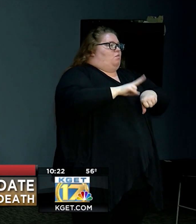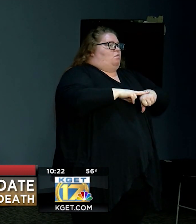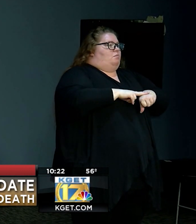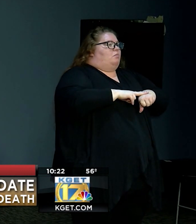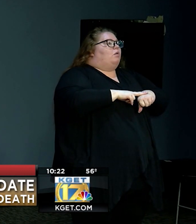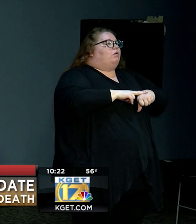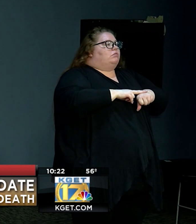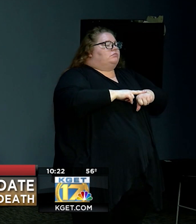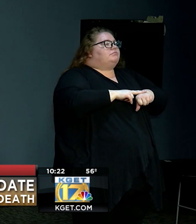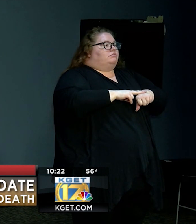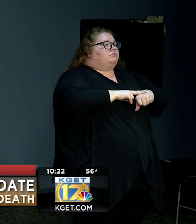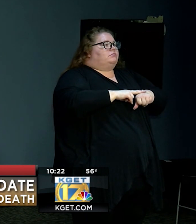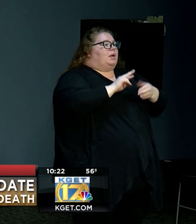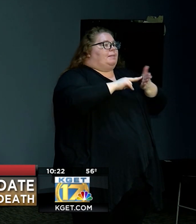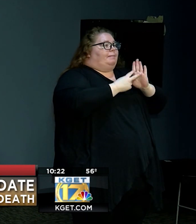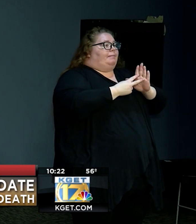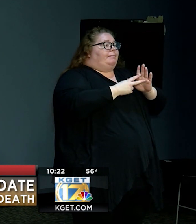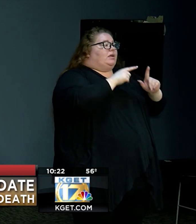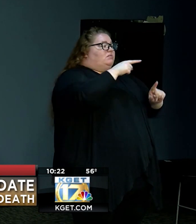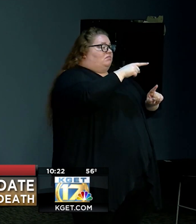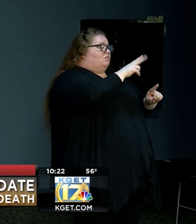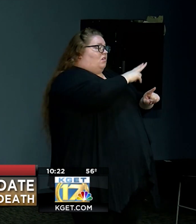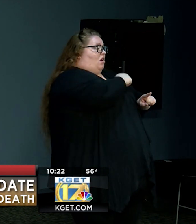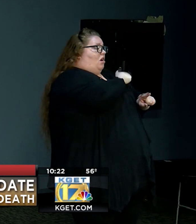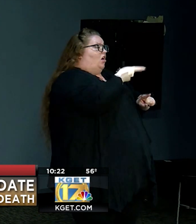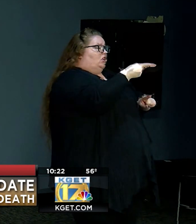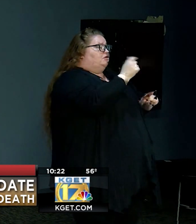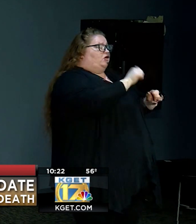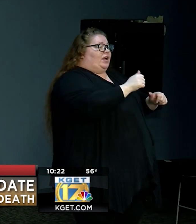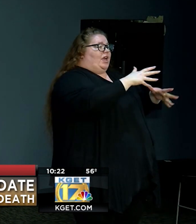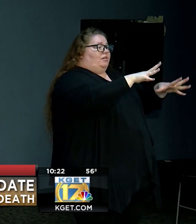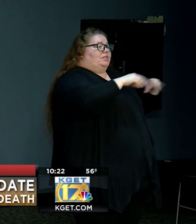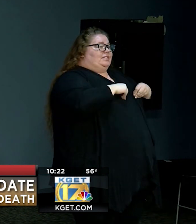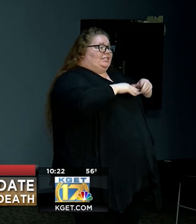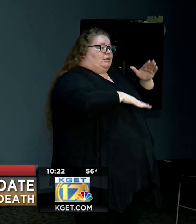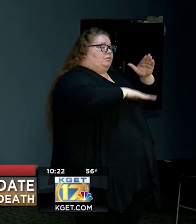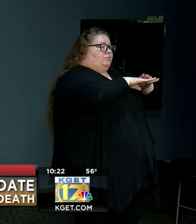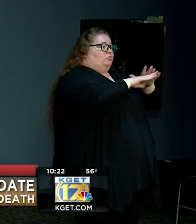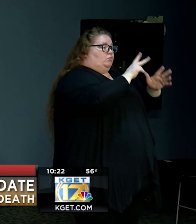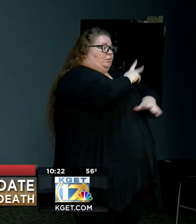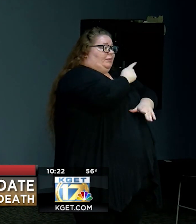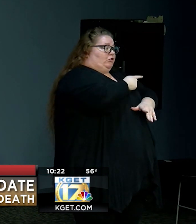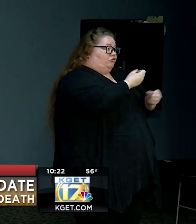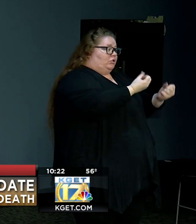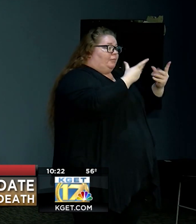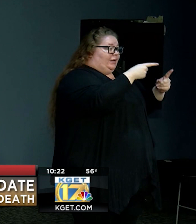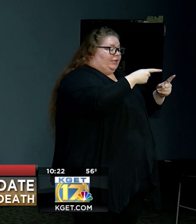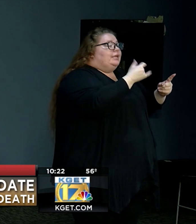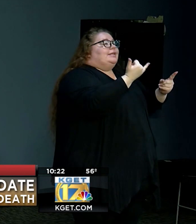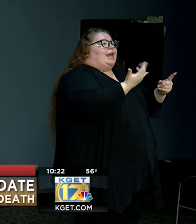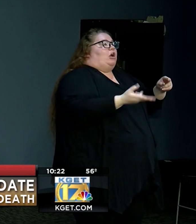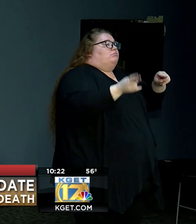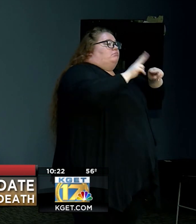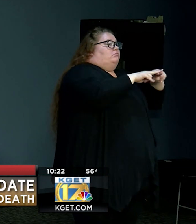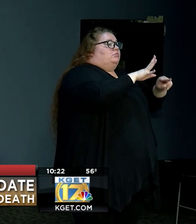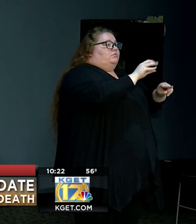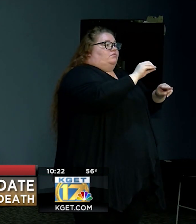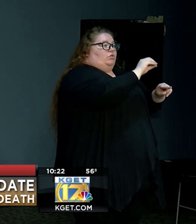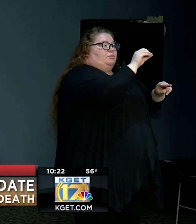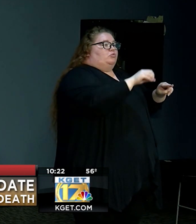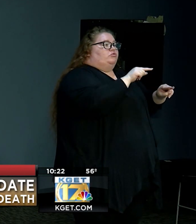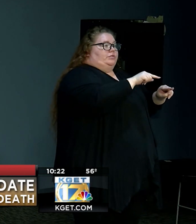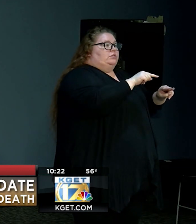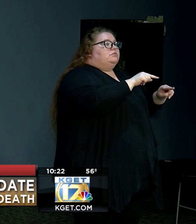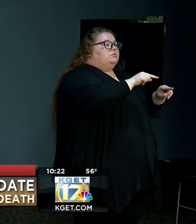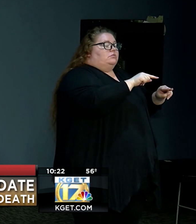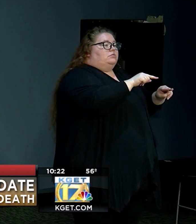basis. Each hospital has outlined that plan. It is necessitated first, what location will we have the patients in? Where